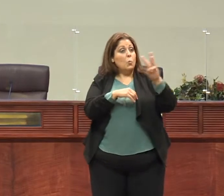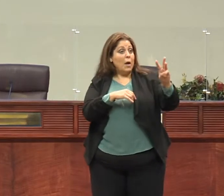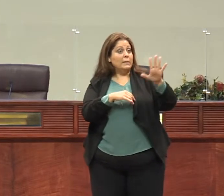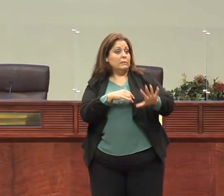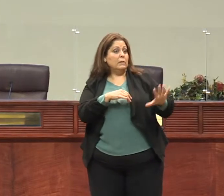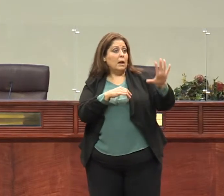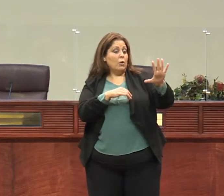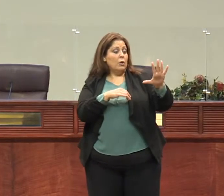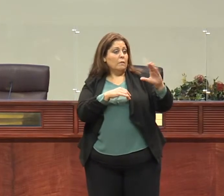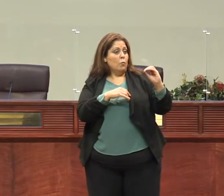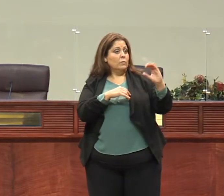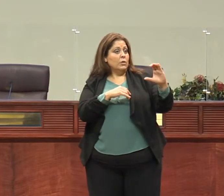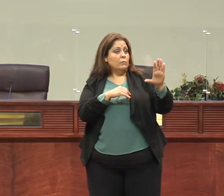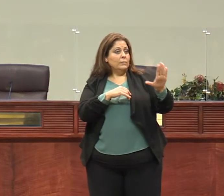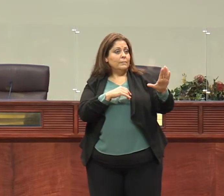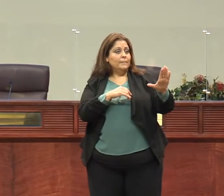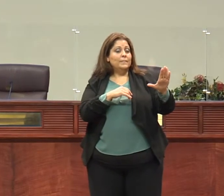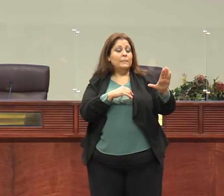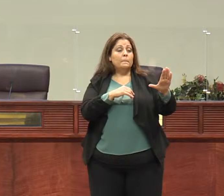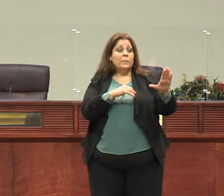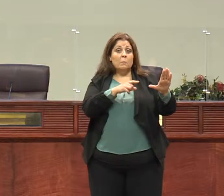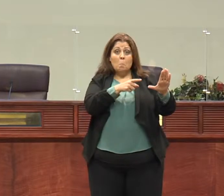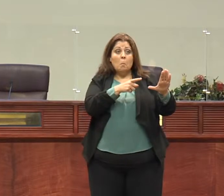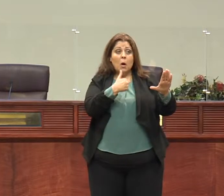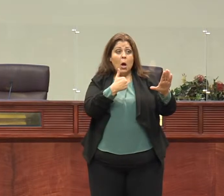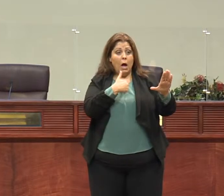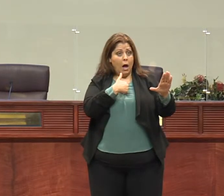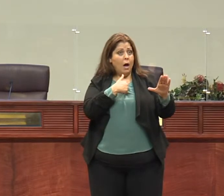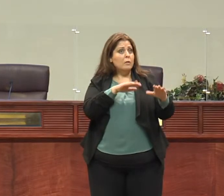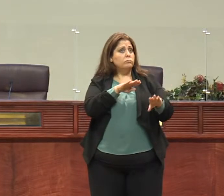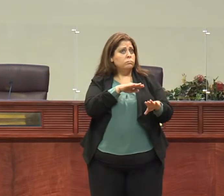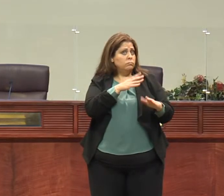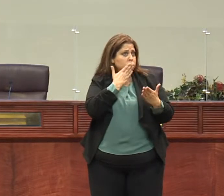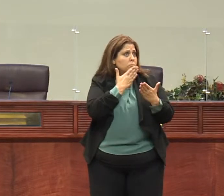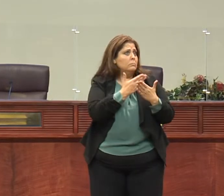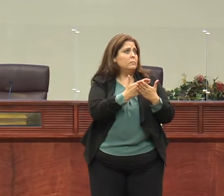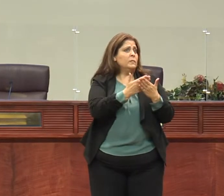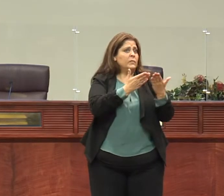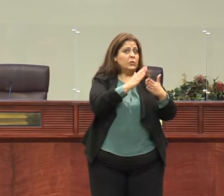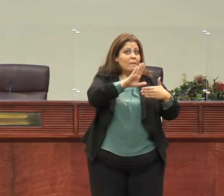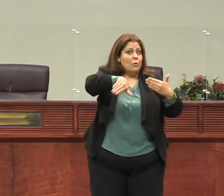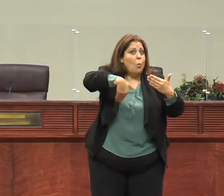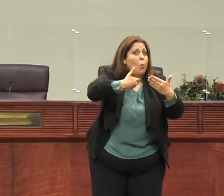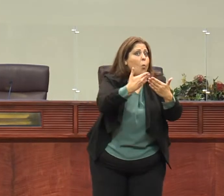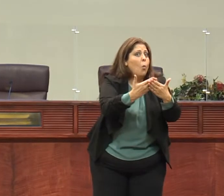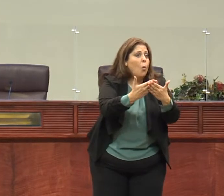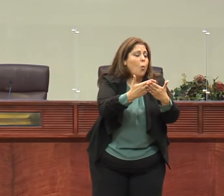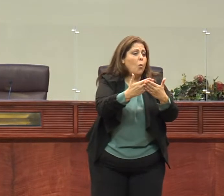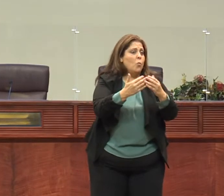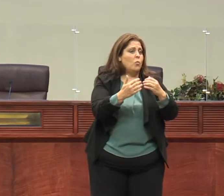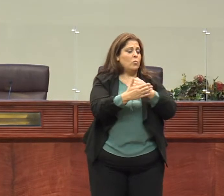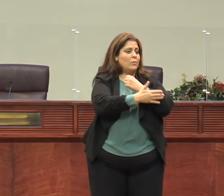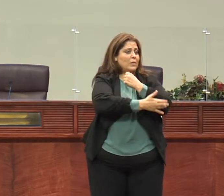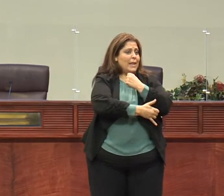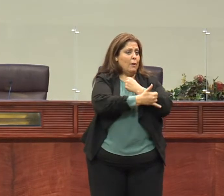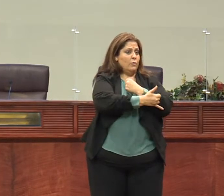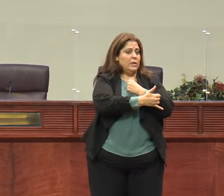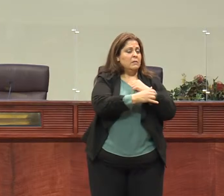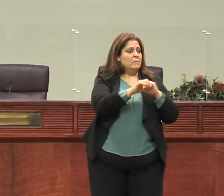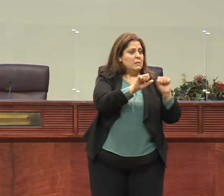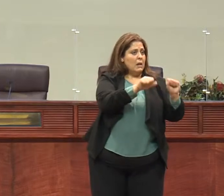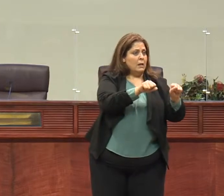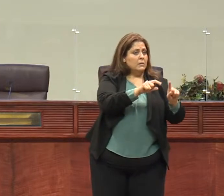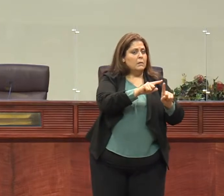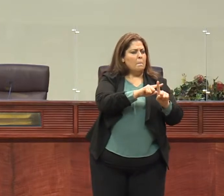though it has sufficiently served the entire county. We know from the zip codes